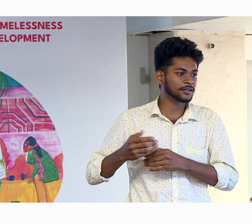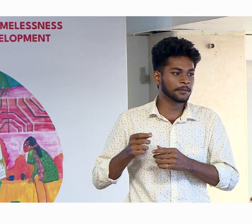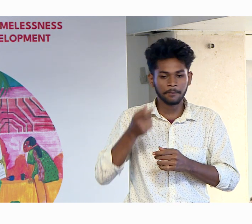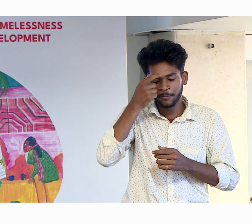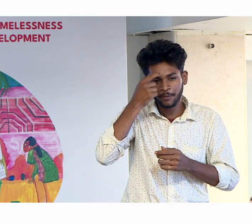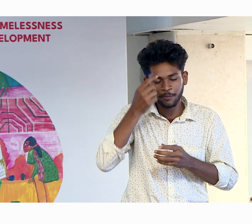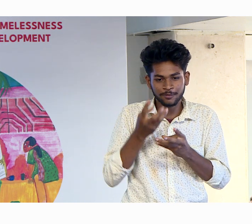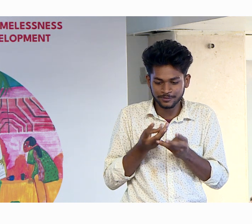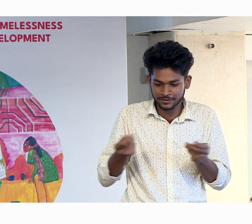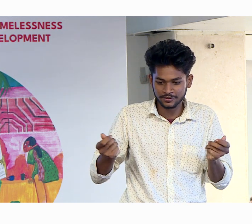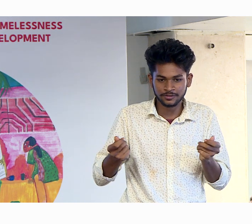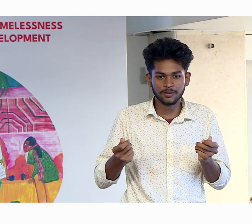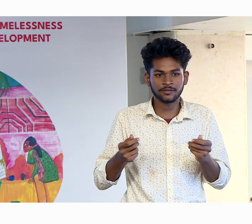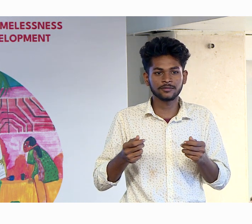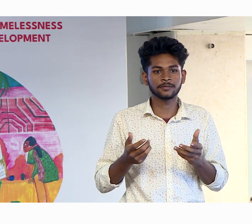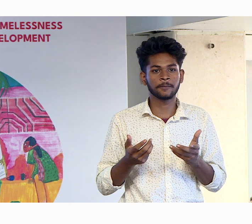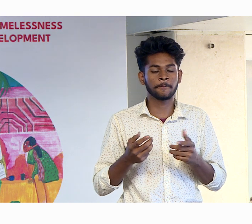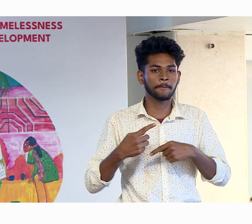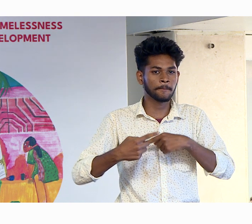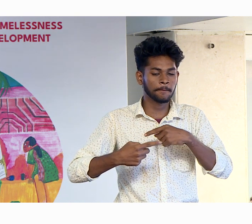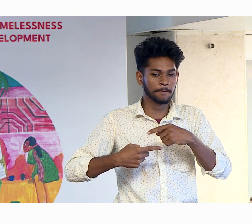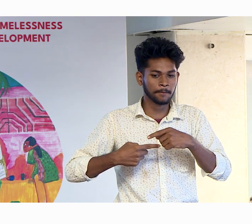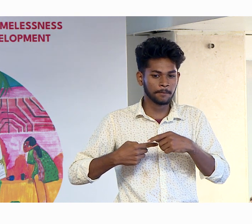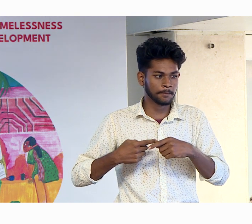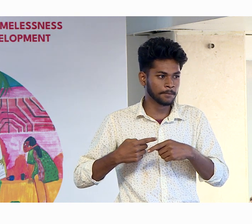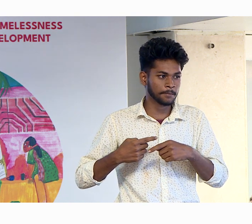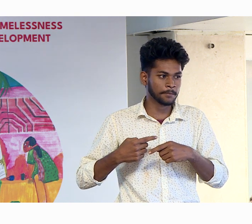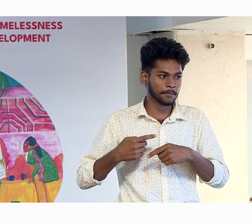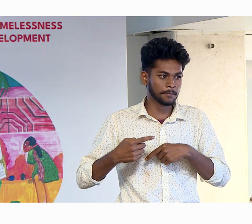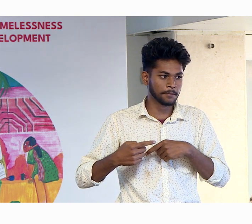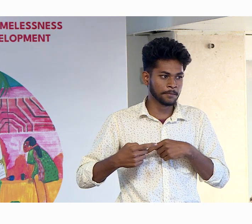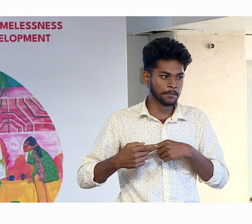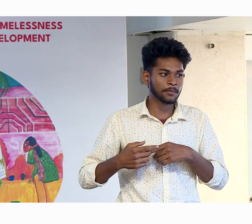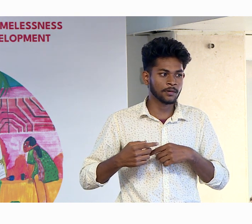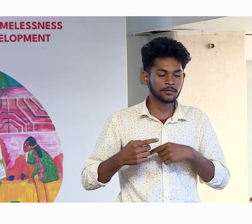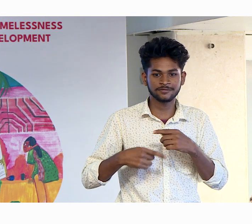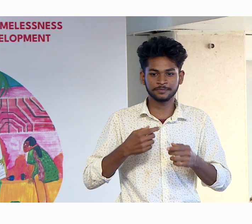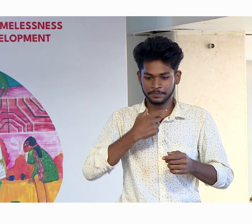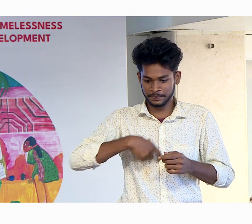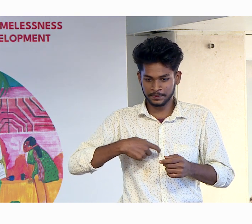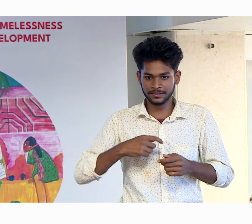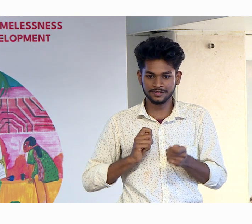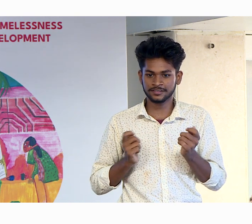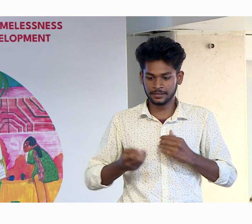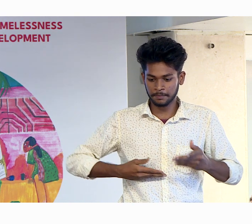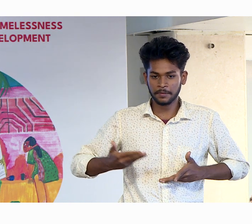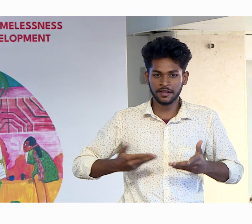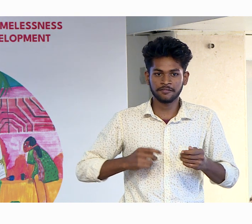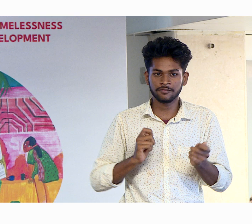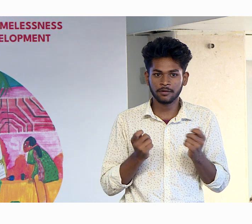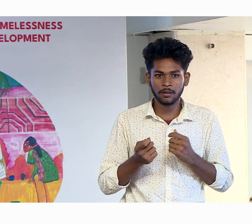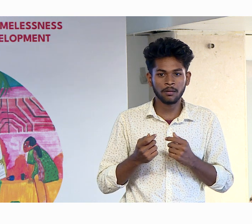that they really wish to deal with themselves, giving them